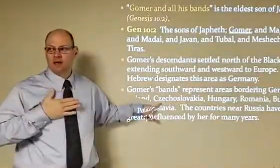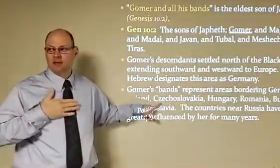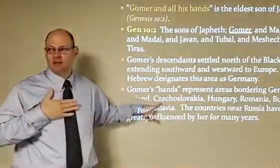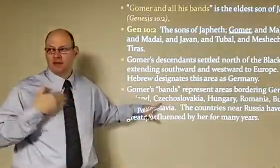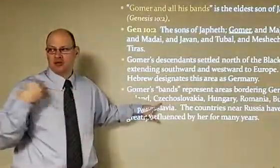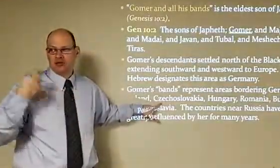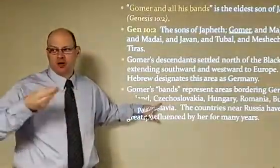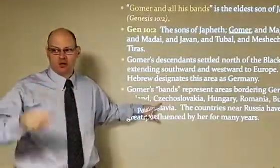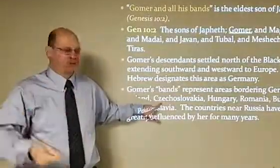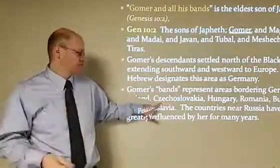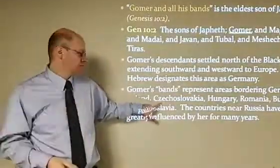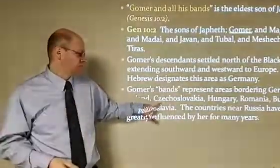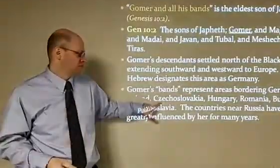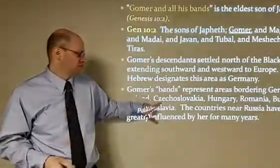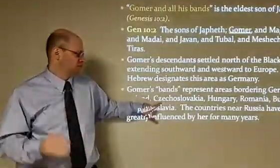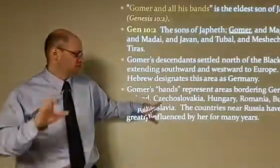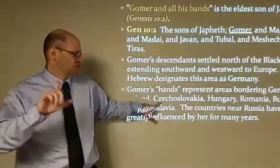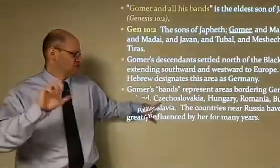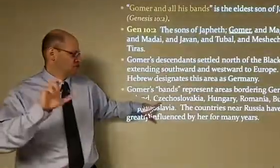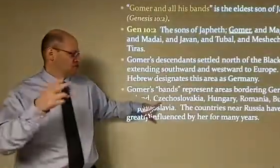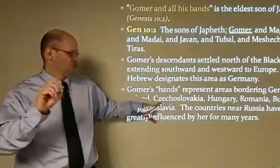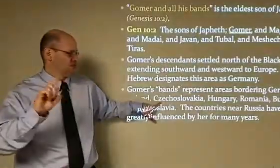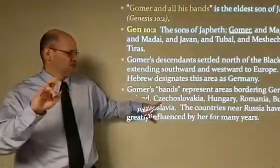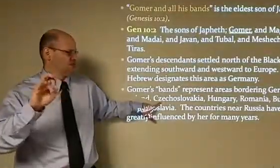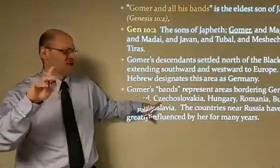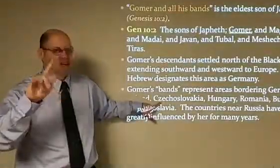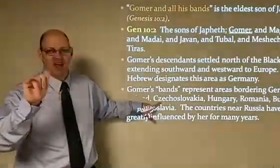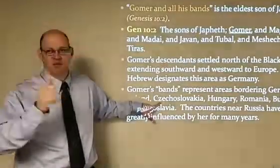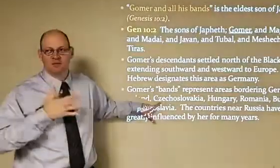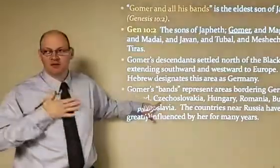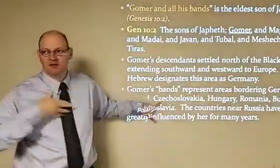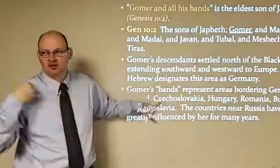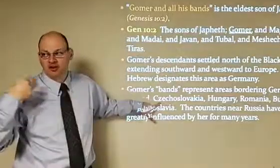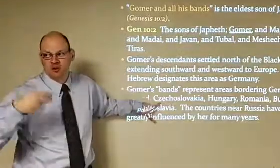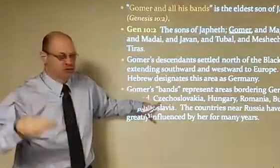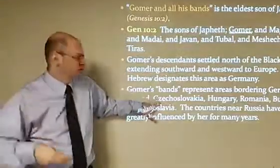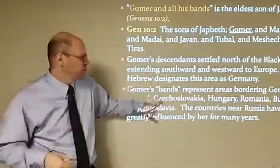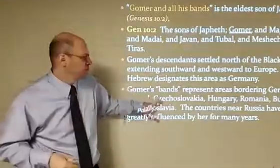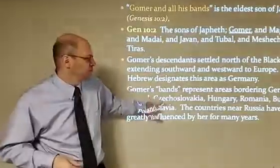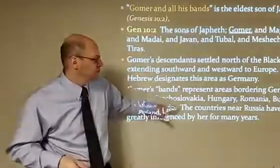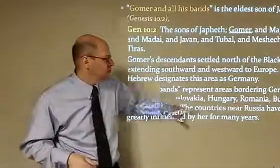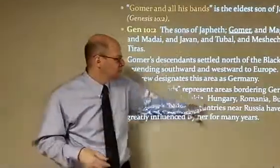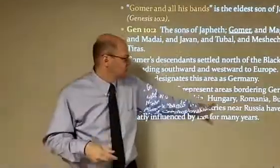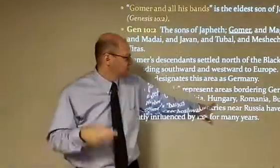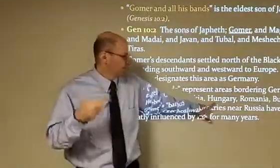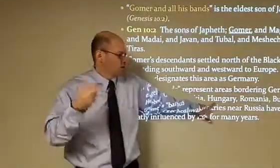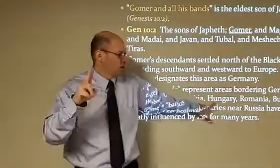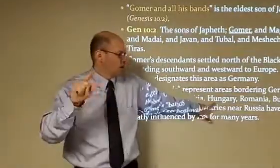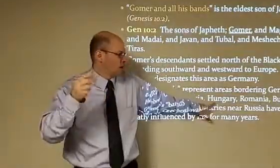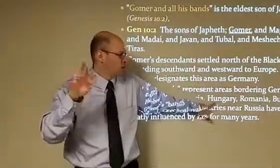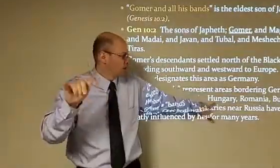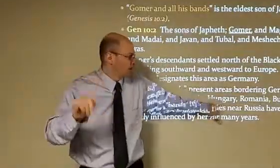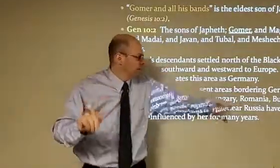Czechoslovakia. Czechoslovakia, that's really my heritage. That's from my